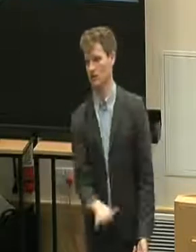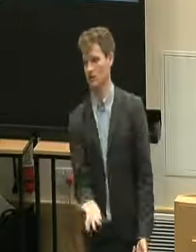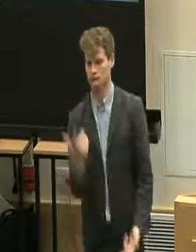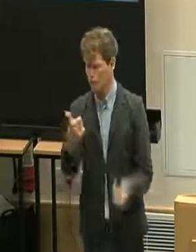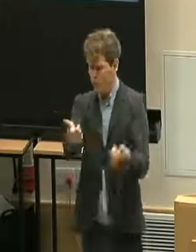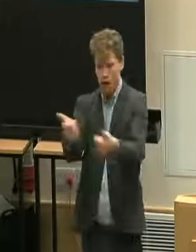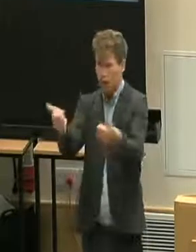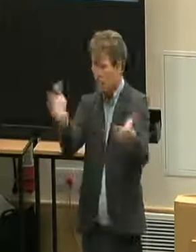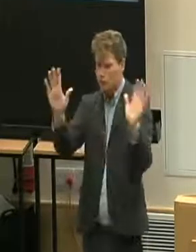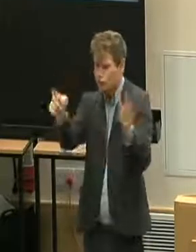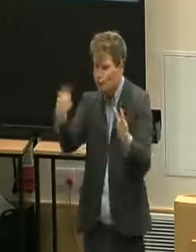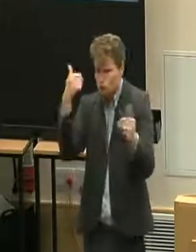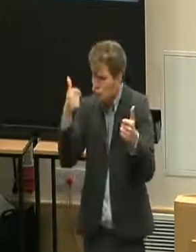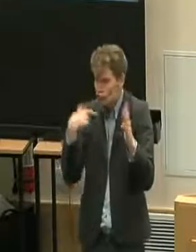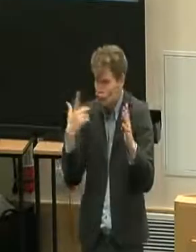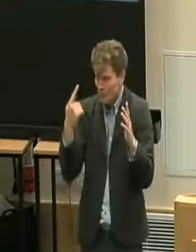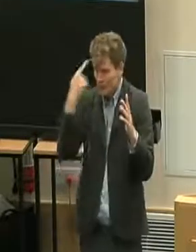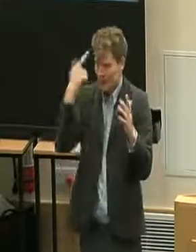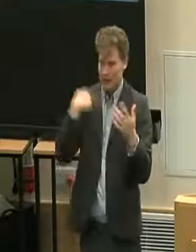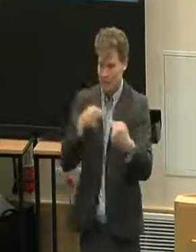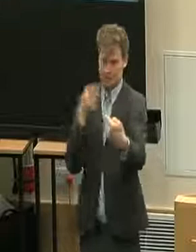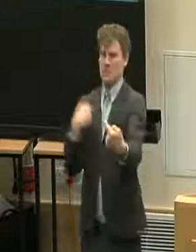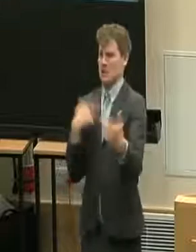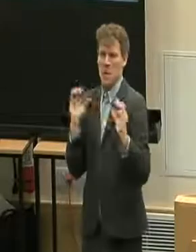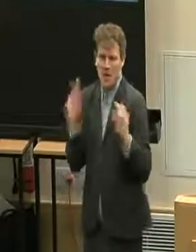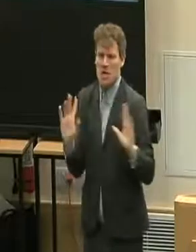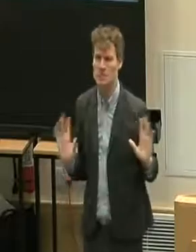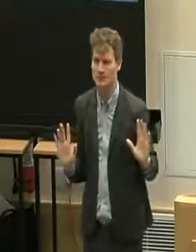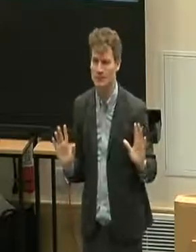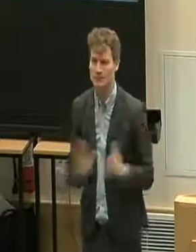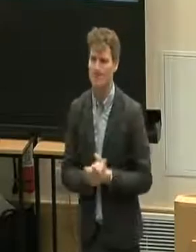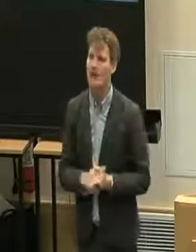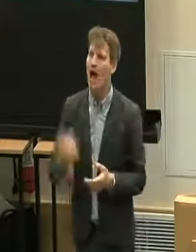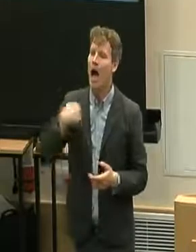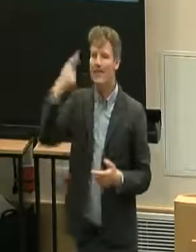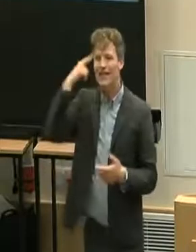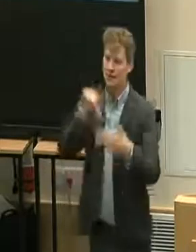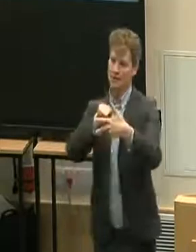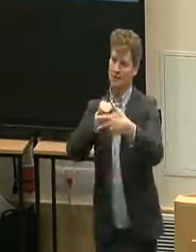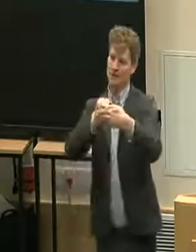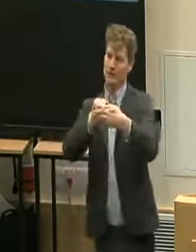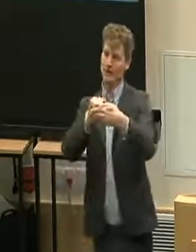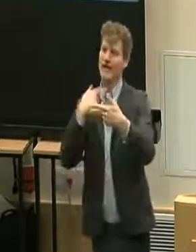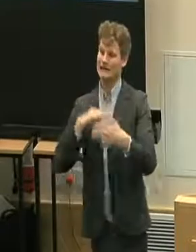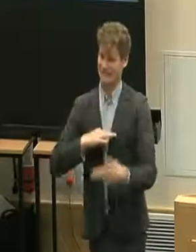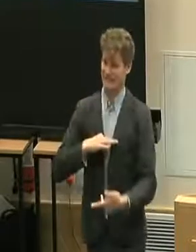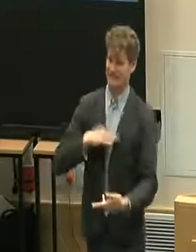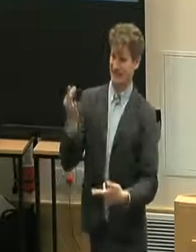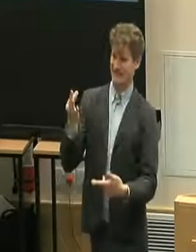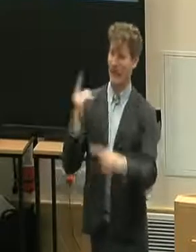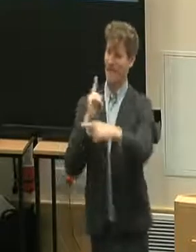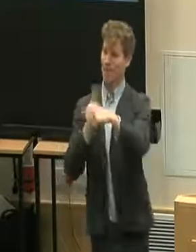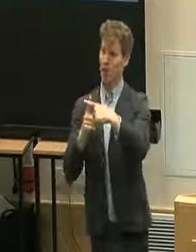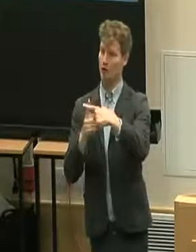these as forming an interactive complex because dignity and autonomy go together